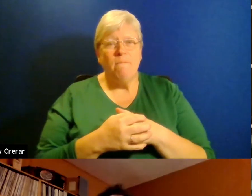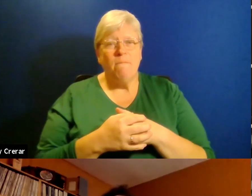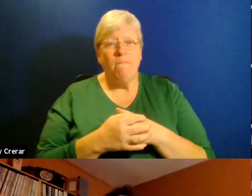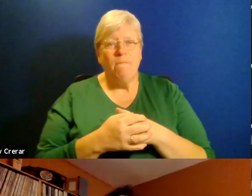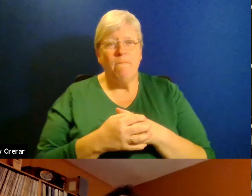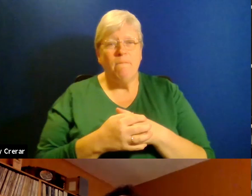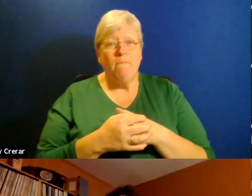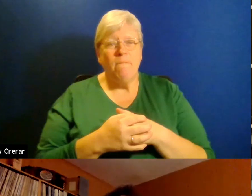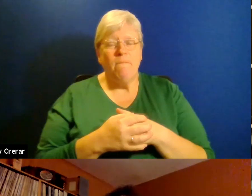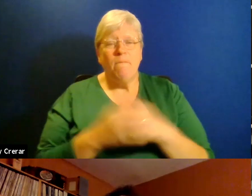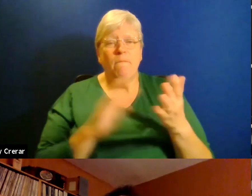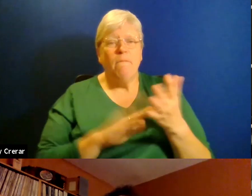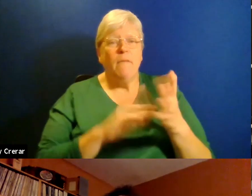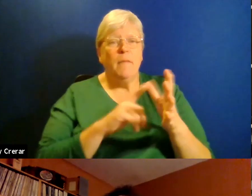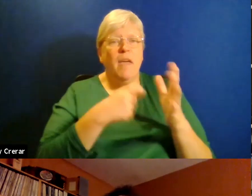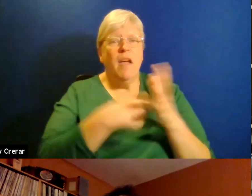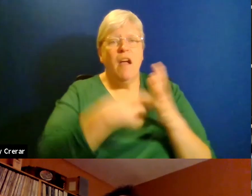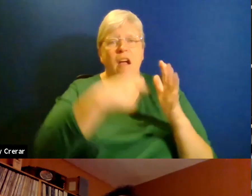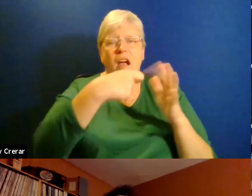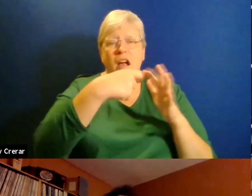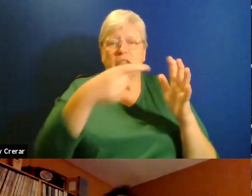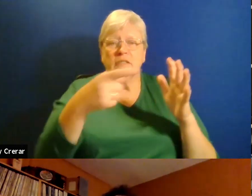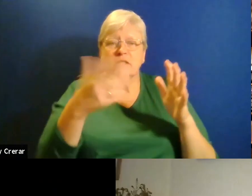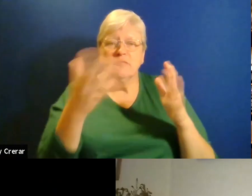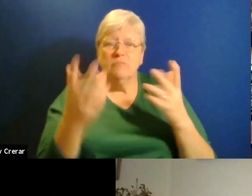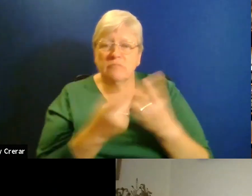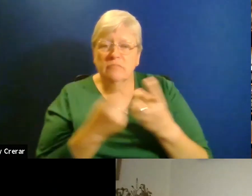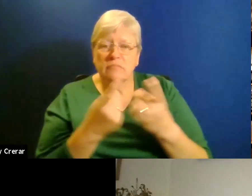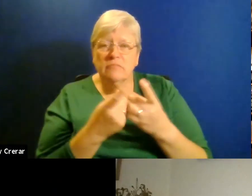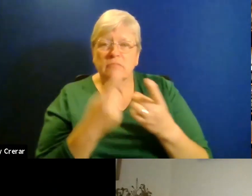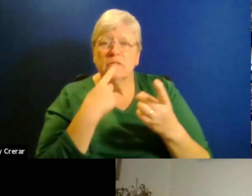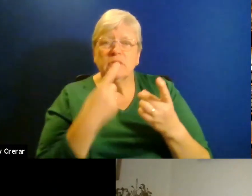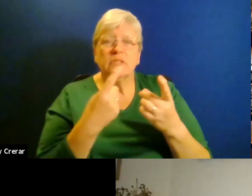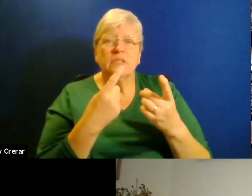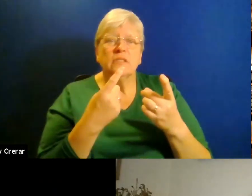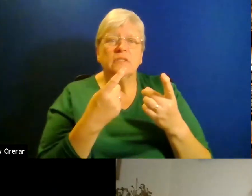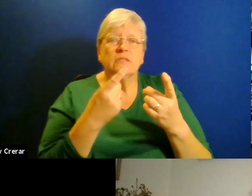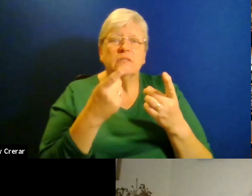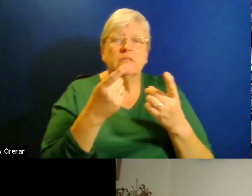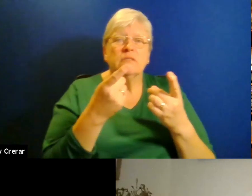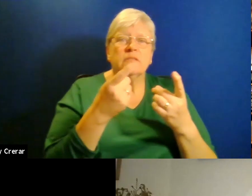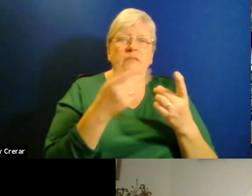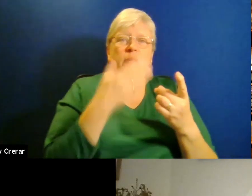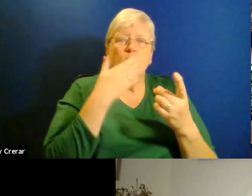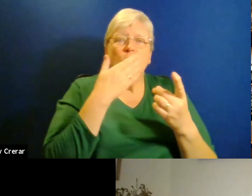And then Mark, you've popped on your camera. Have you got a? You're on mute, Mark.